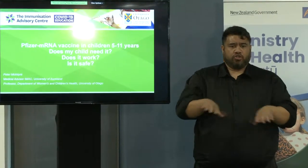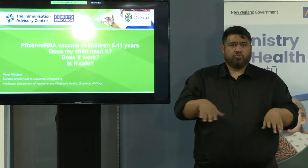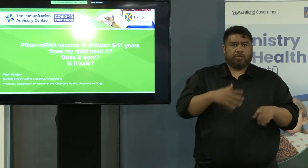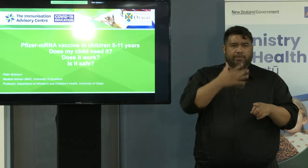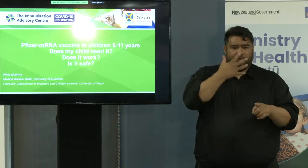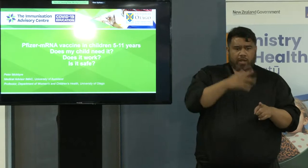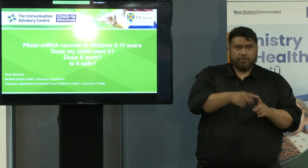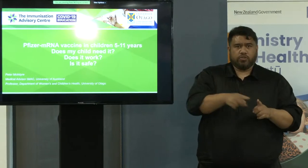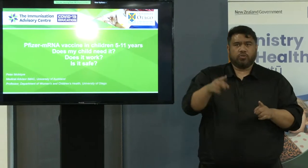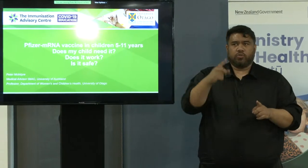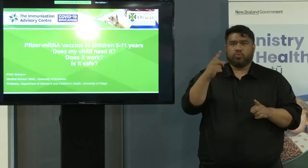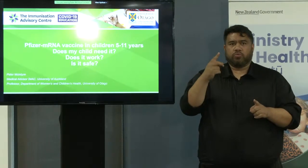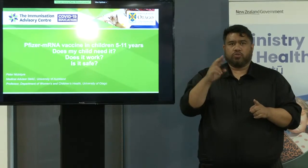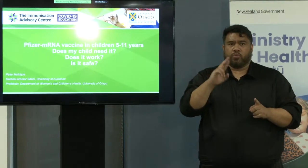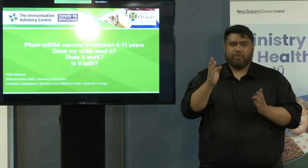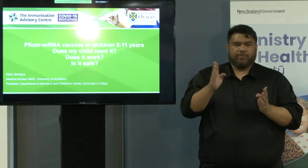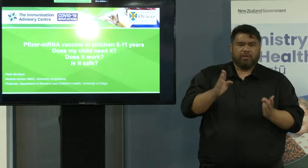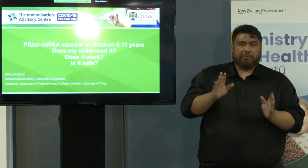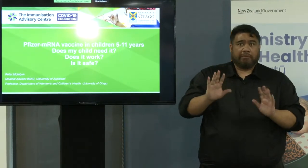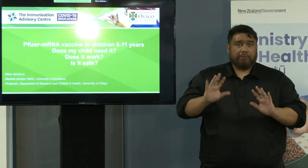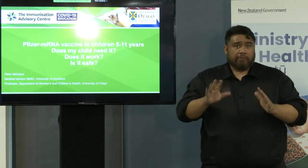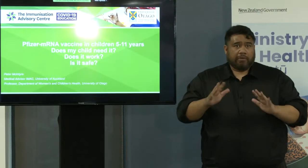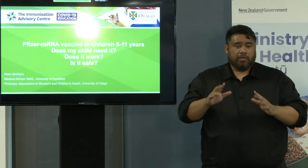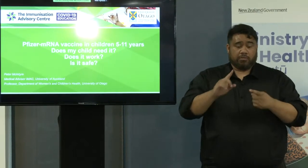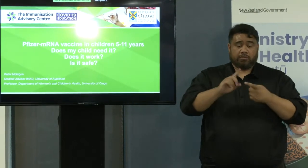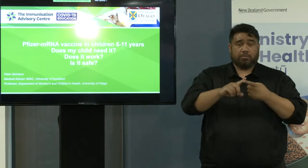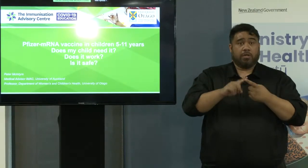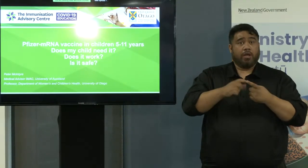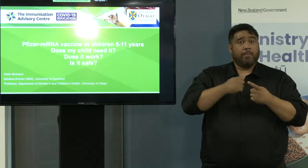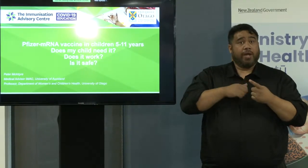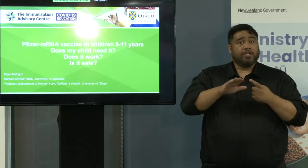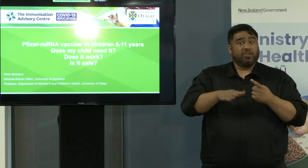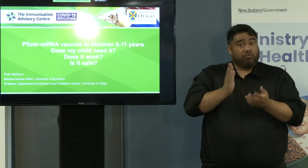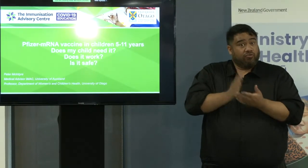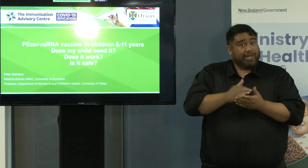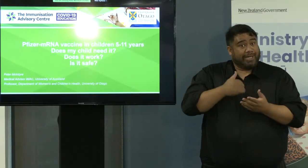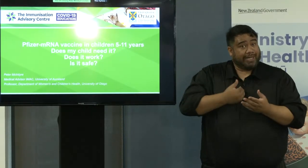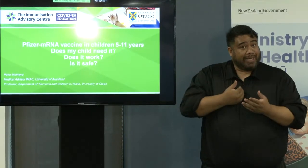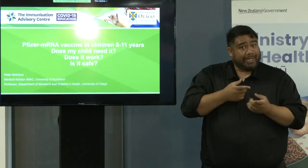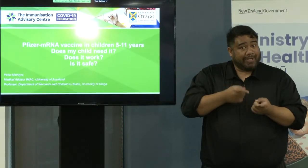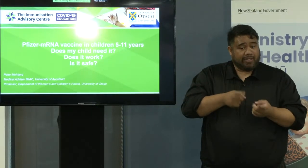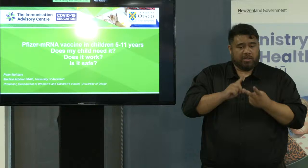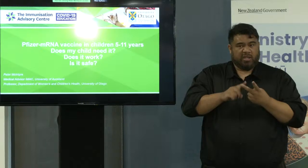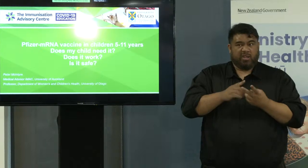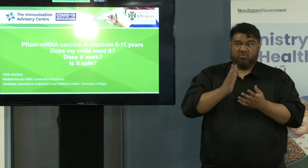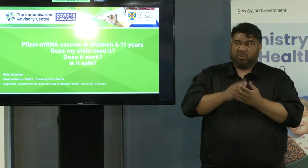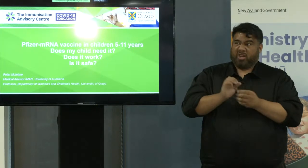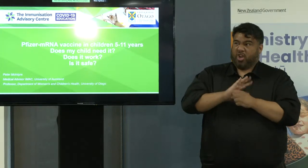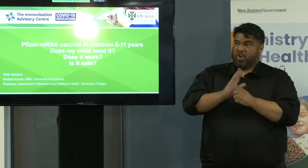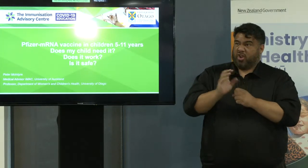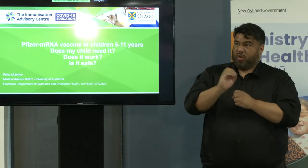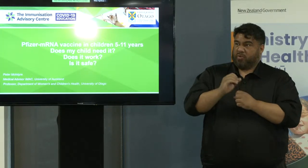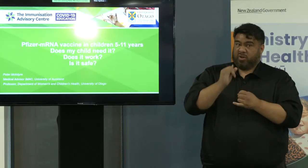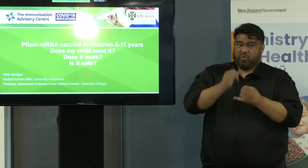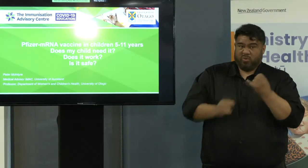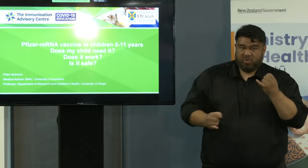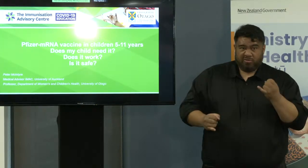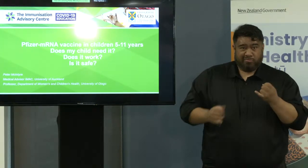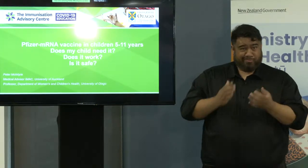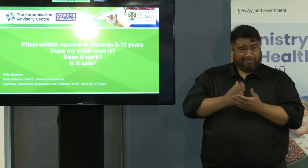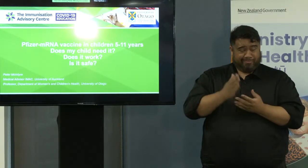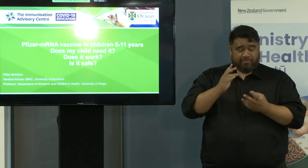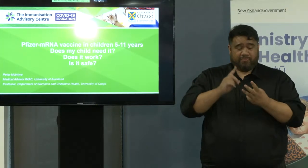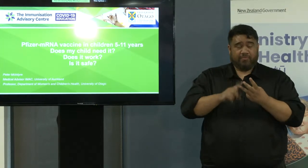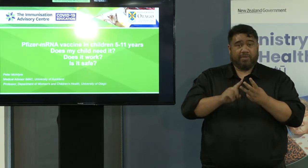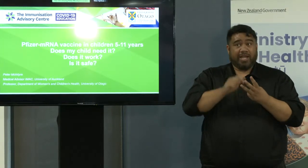Tamariki, and that is, does my child actually need it? How bad a problem is it? Does it work if they have